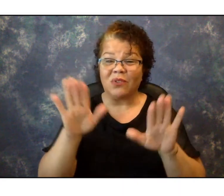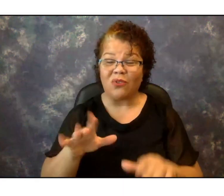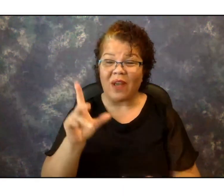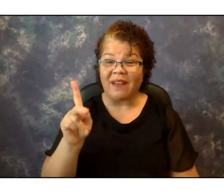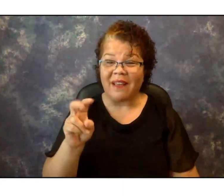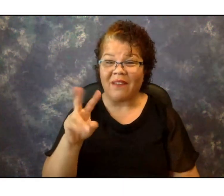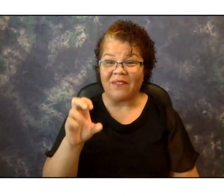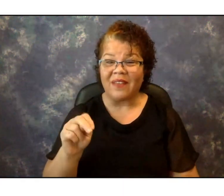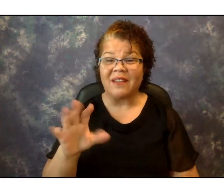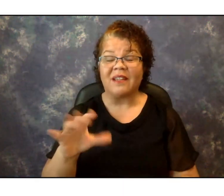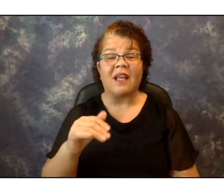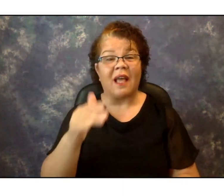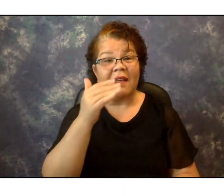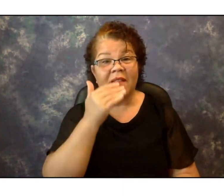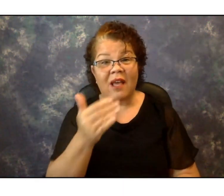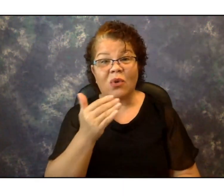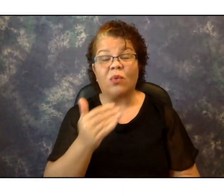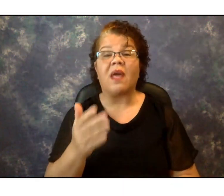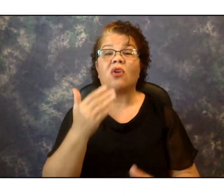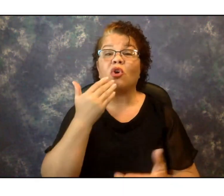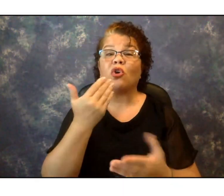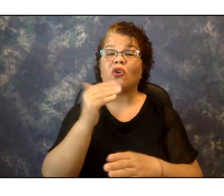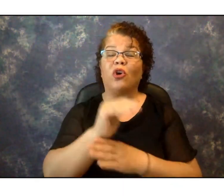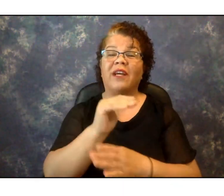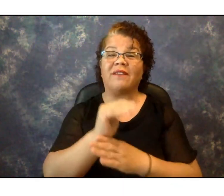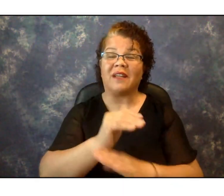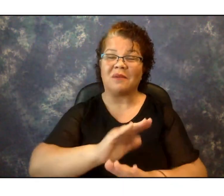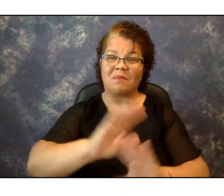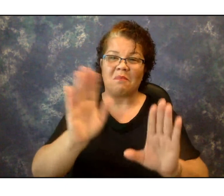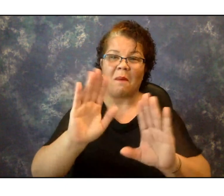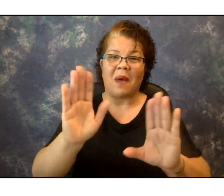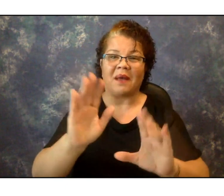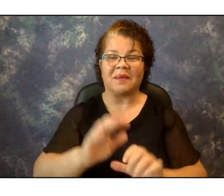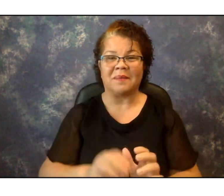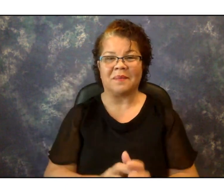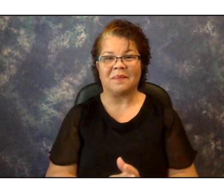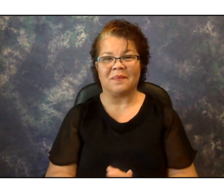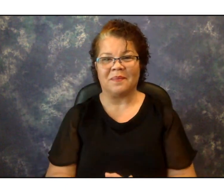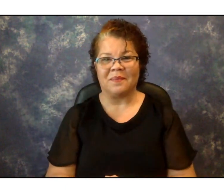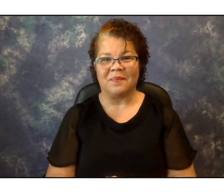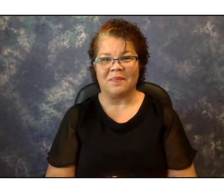Good night, everybody. Good evening. Bye-bye. Bye bye.